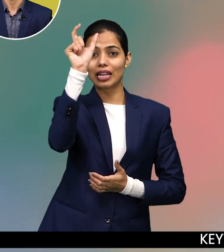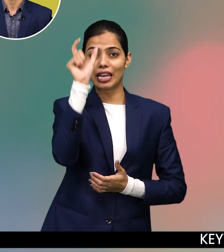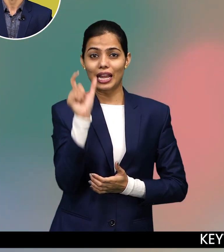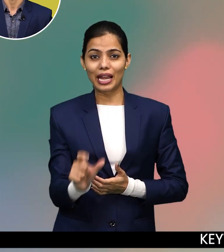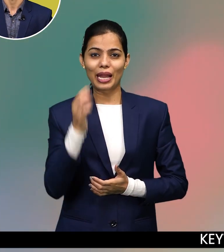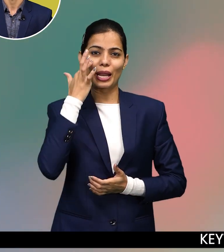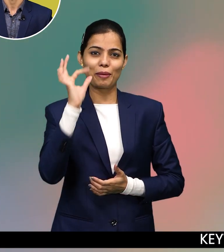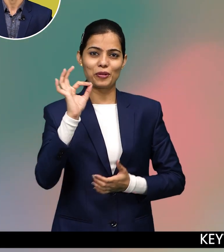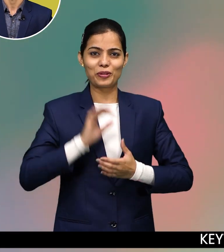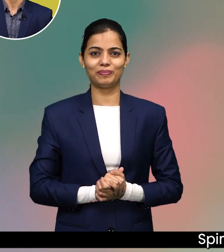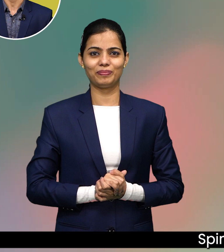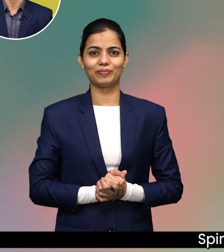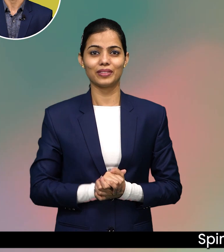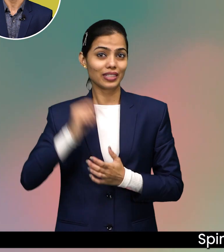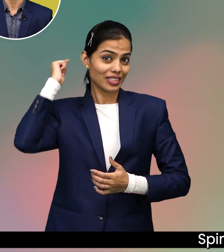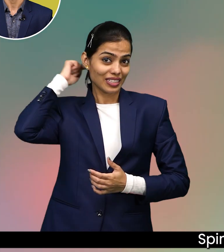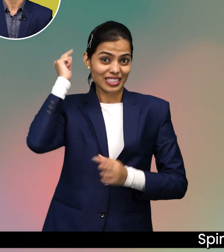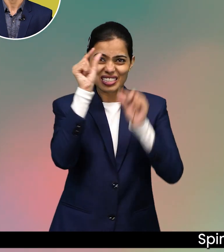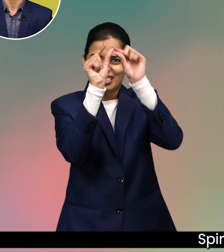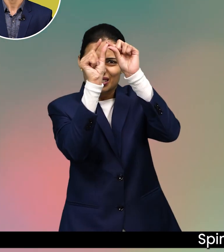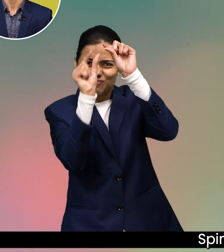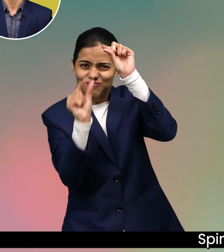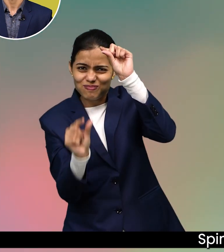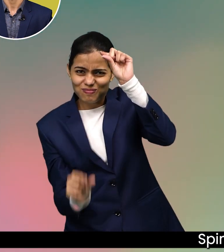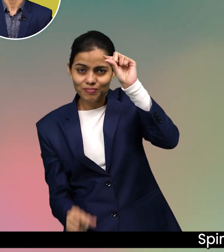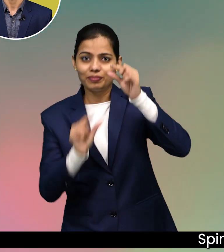Keywords: spinal cord,